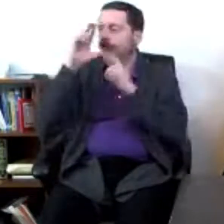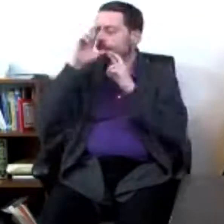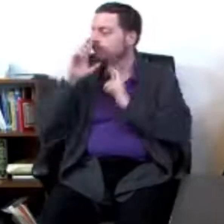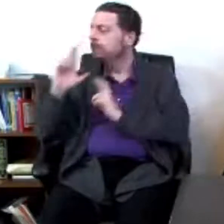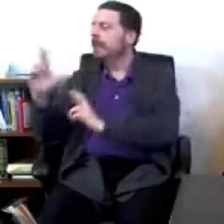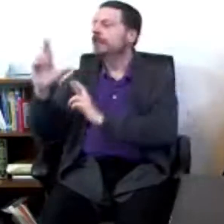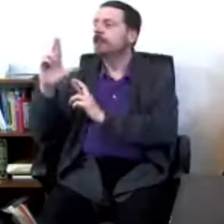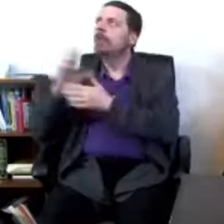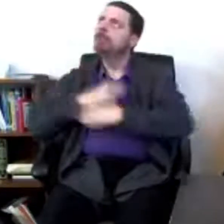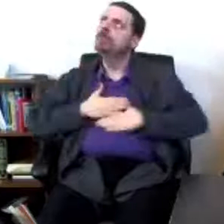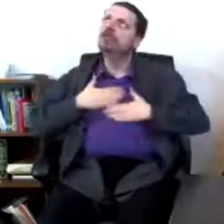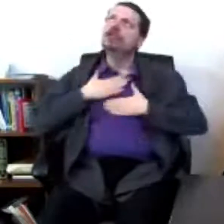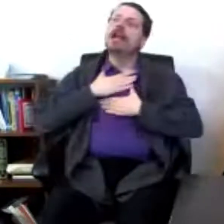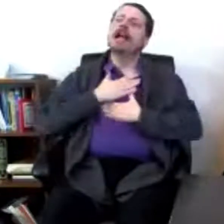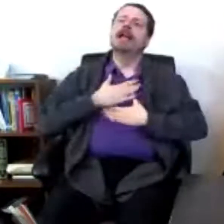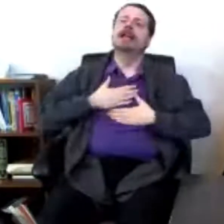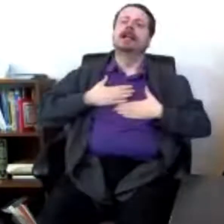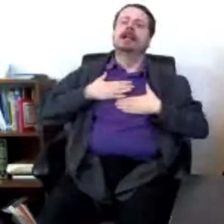of